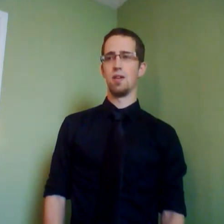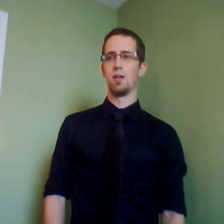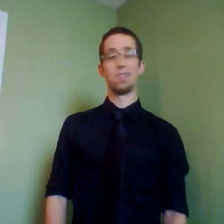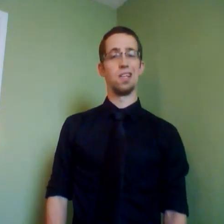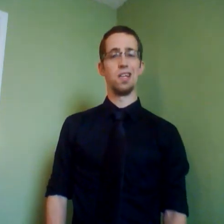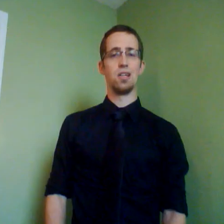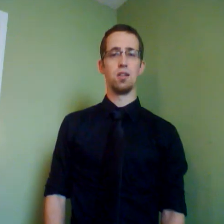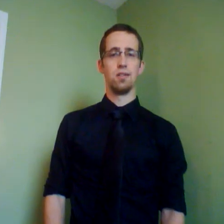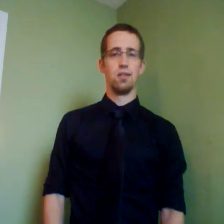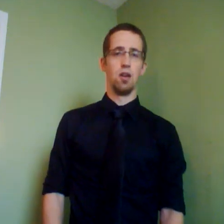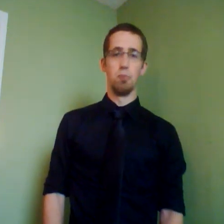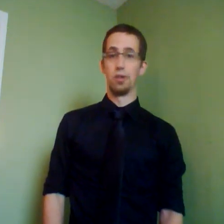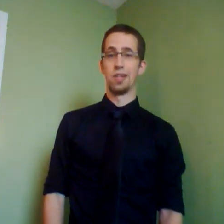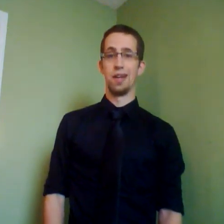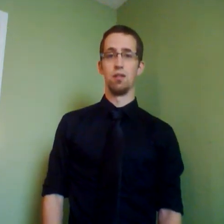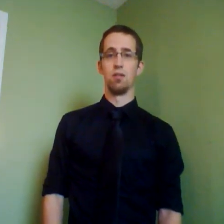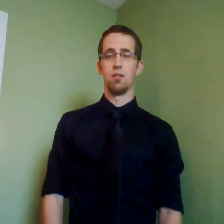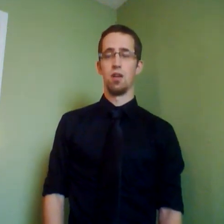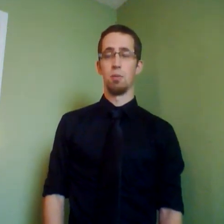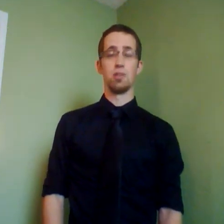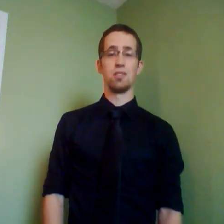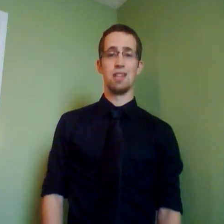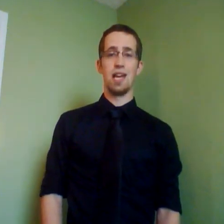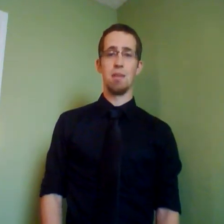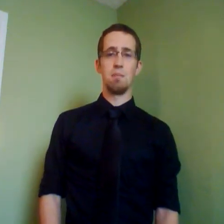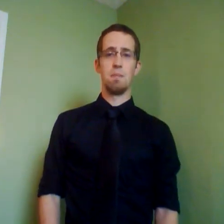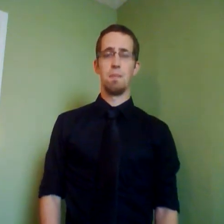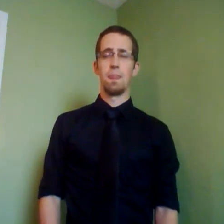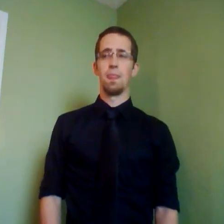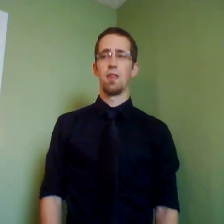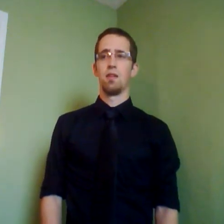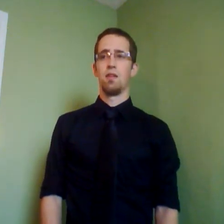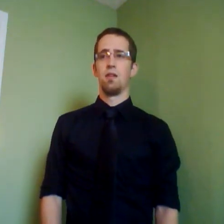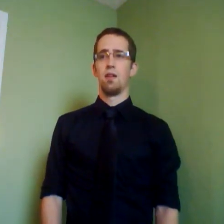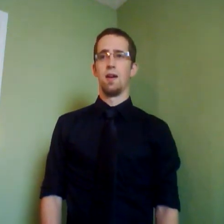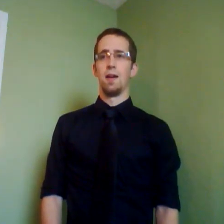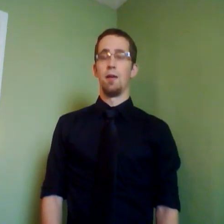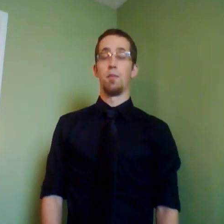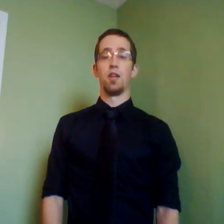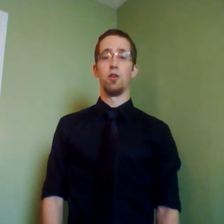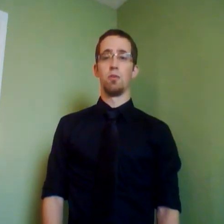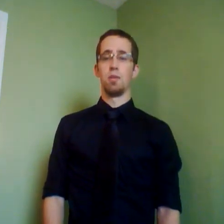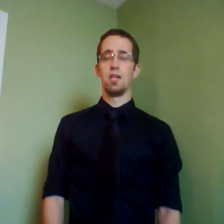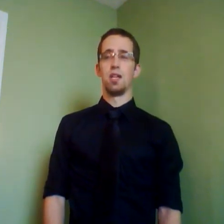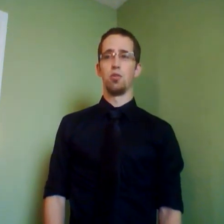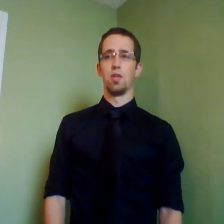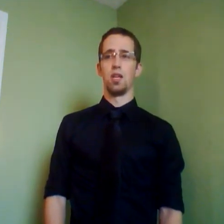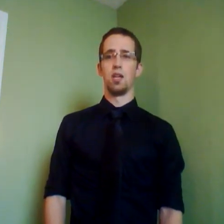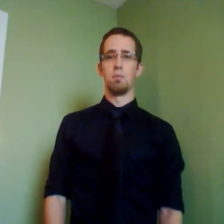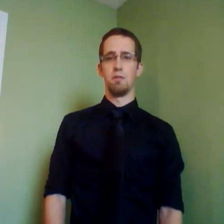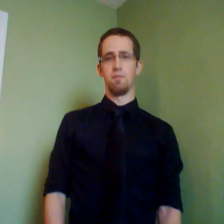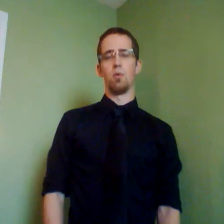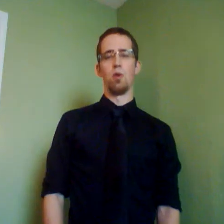a city, a book title, a person's name. They could be doing it